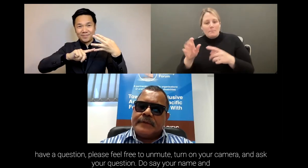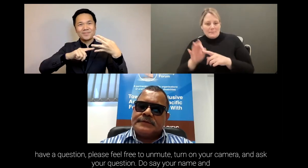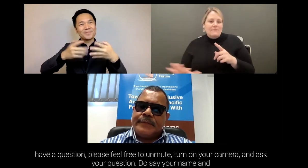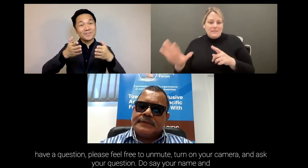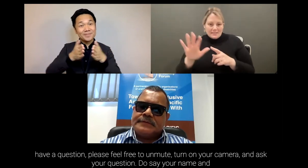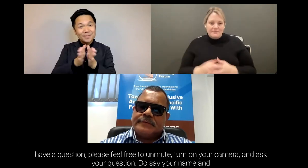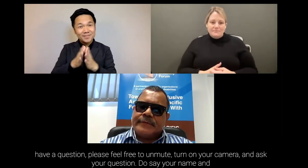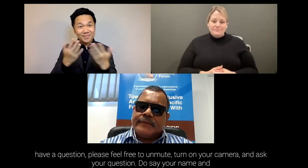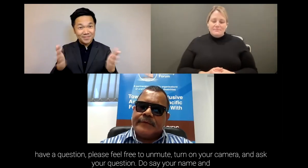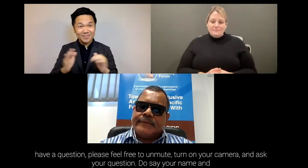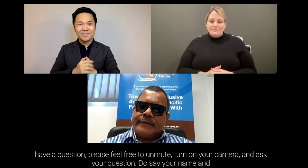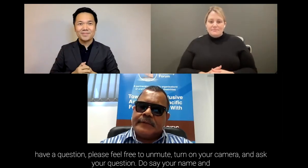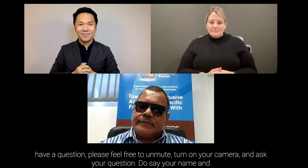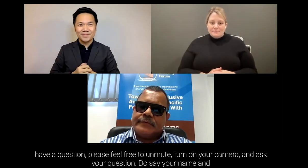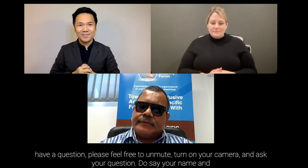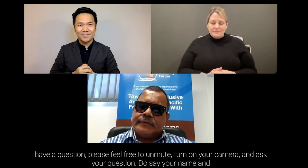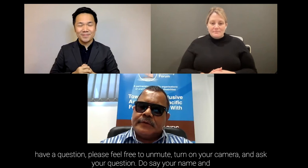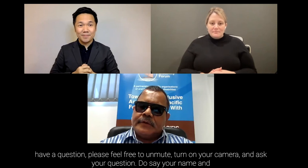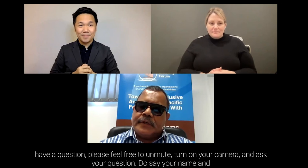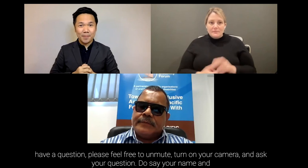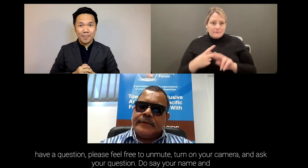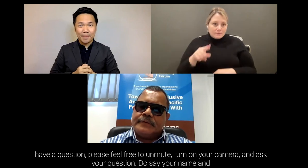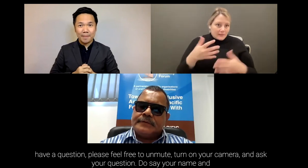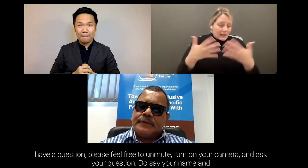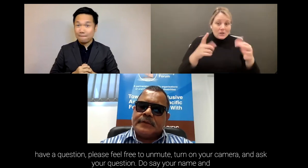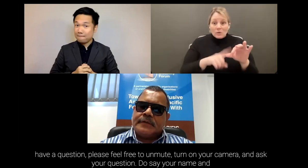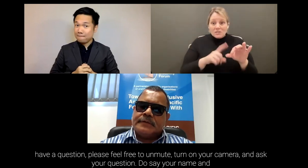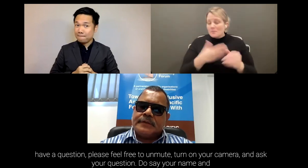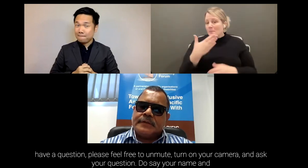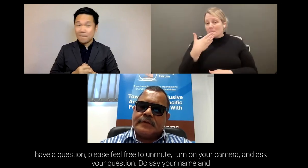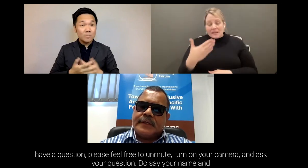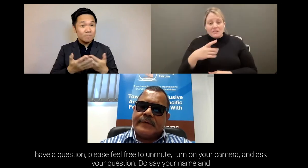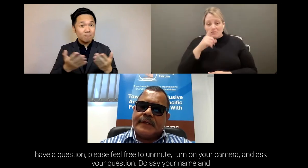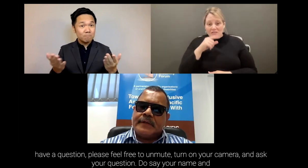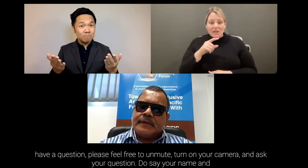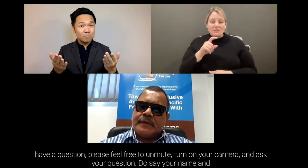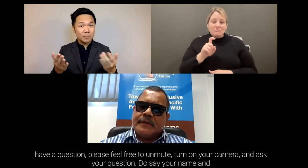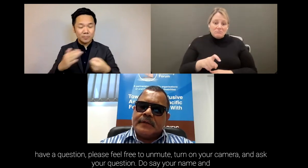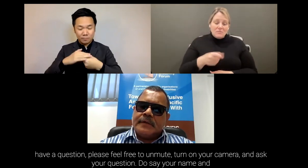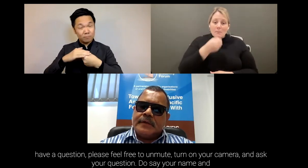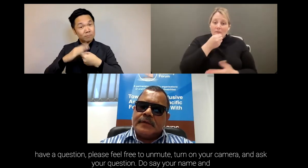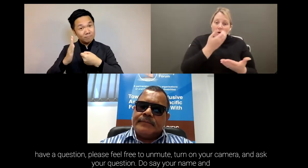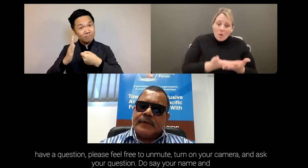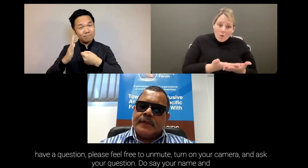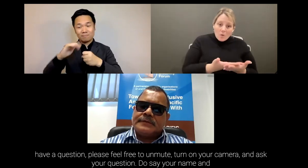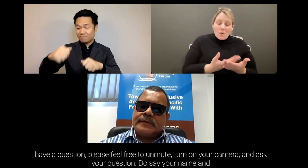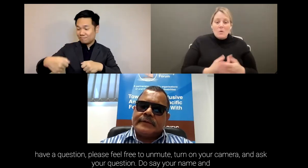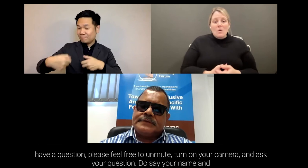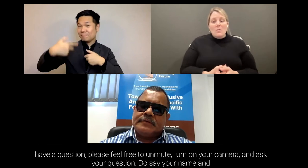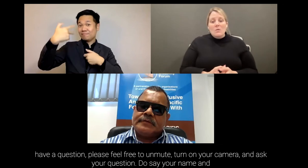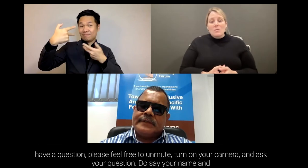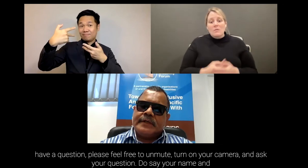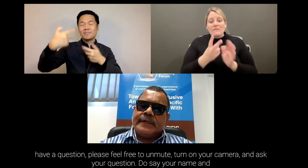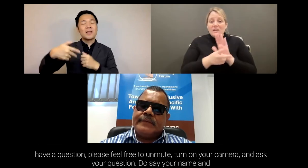If you have a question, please feel free to unmute, turn on your camera, and ask